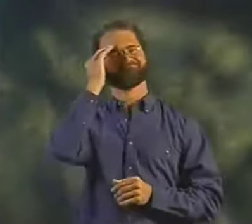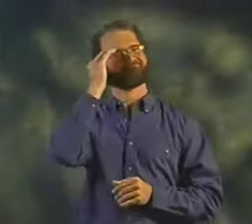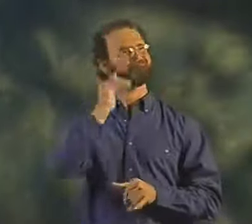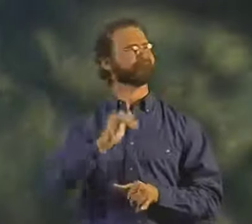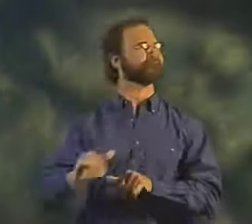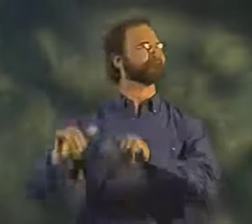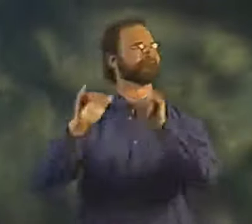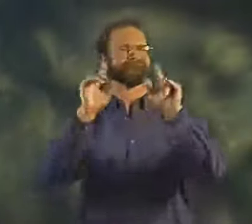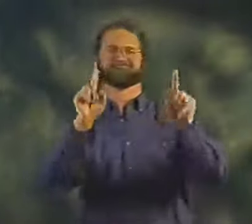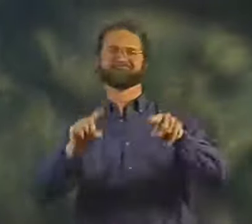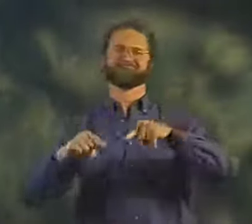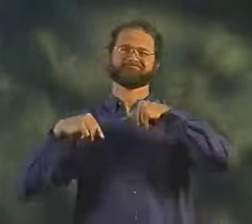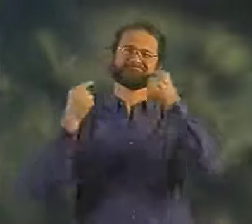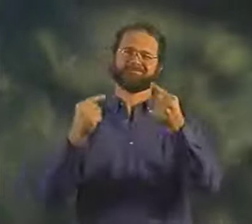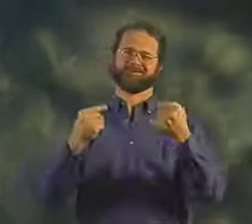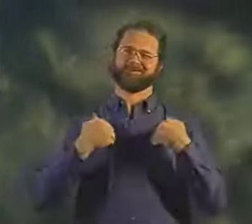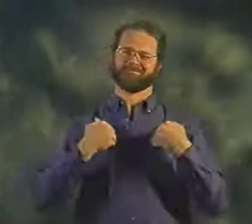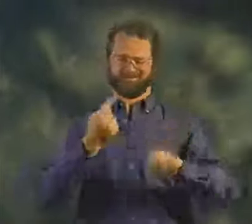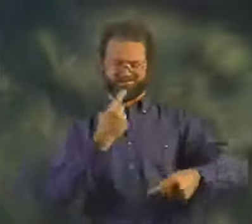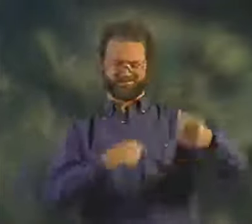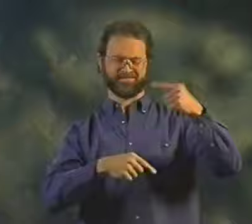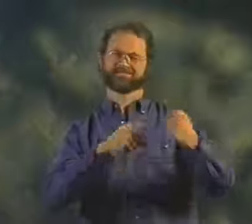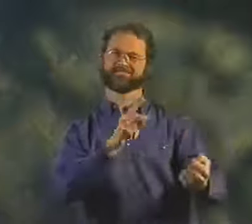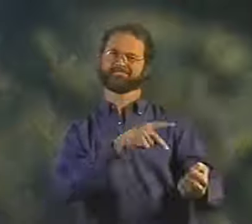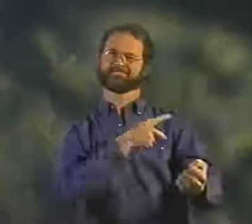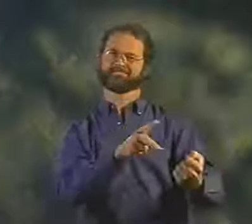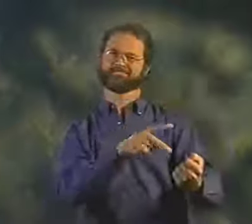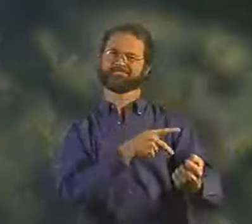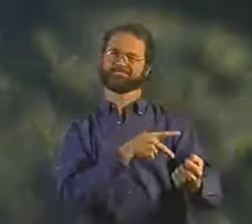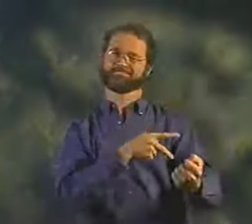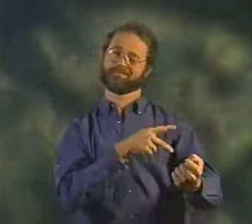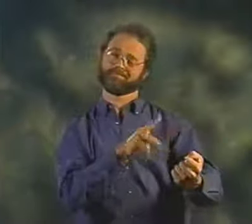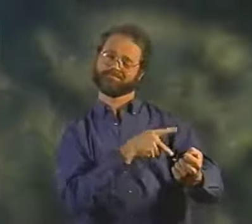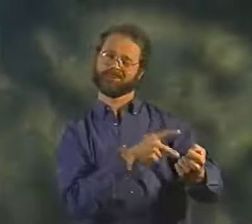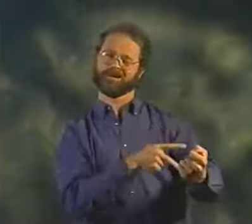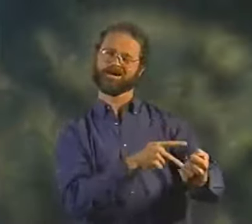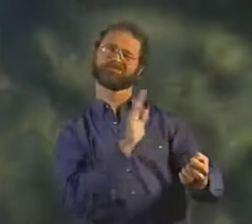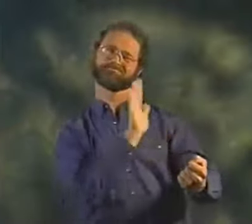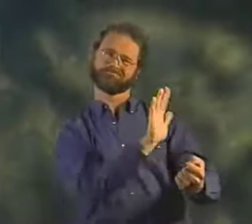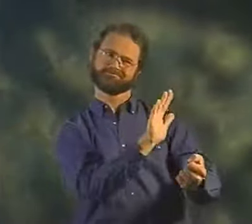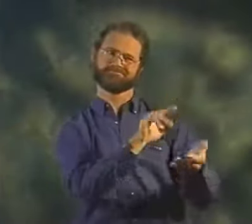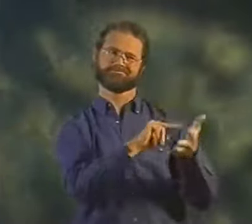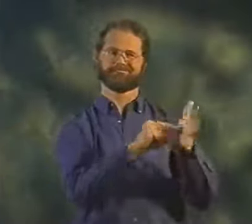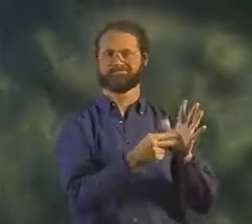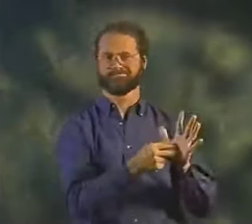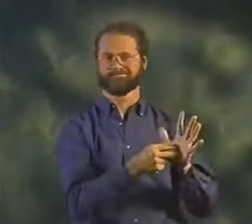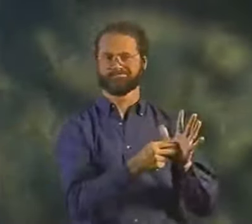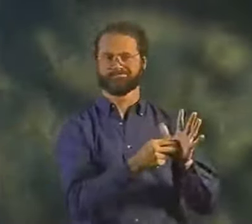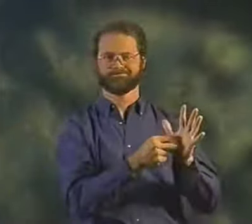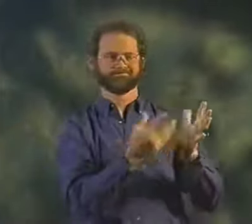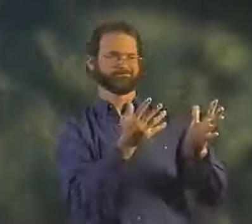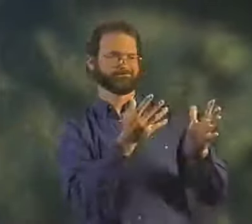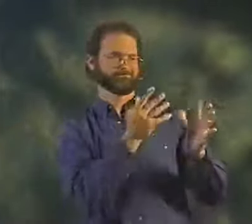Traditionally, when speaking of poetry, we use this sign. It refers to poetic work in